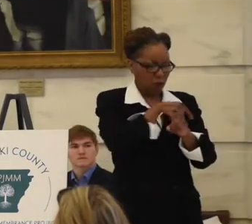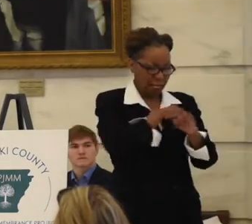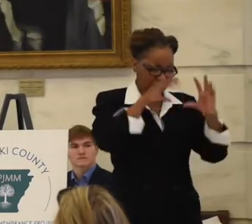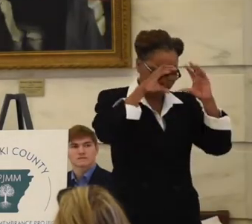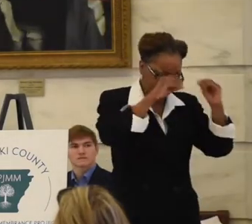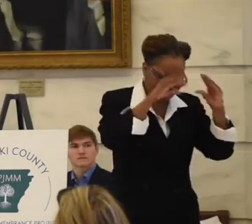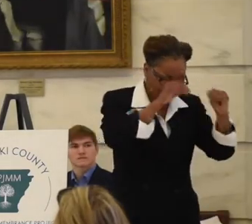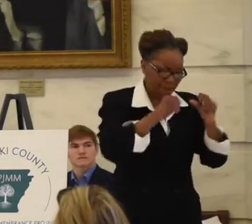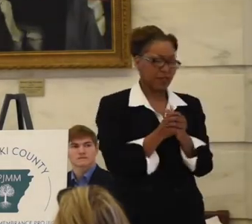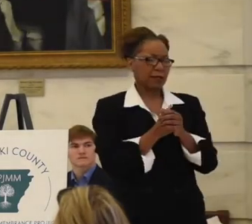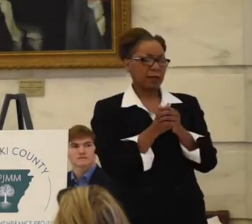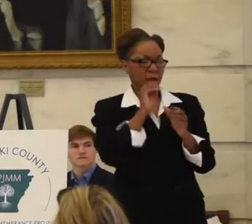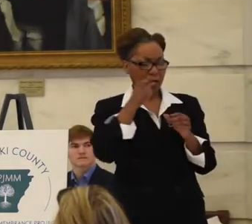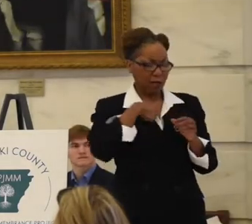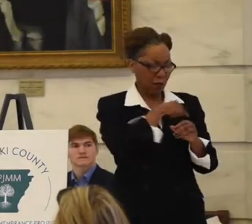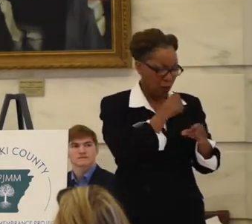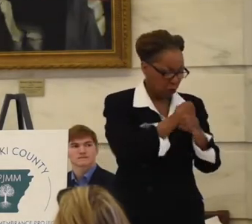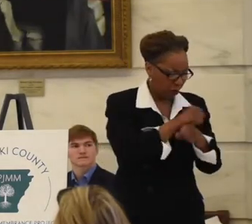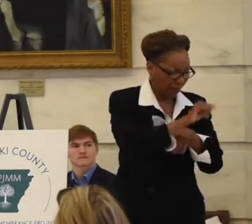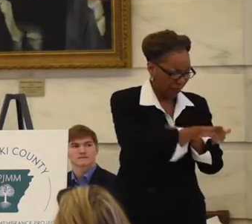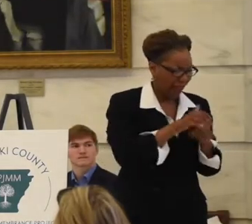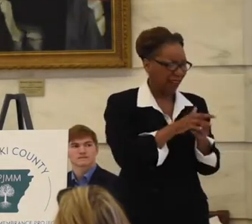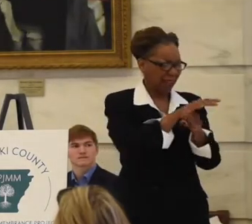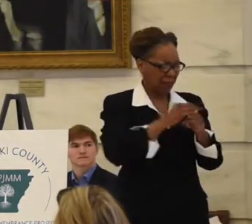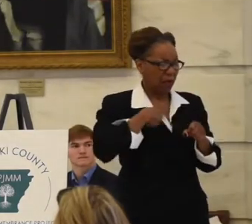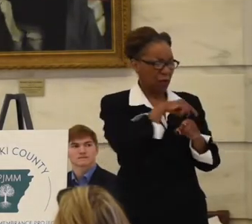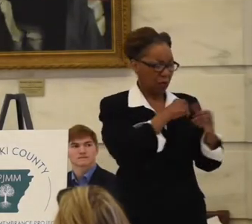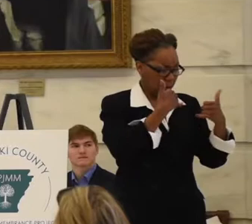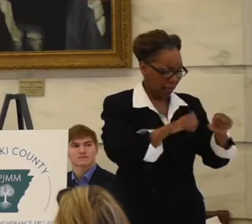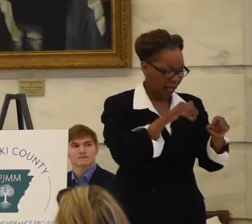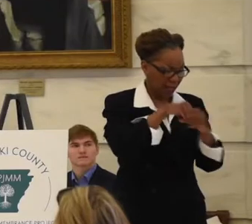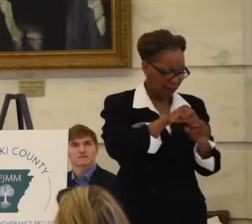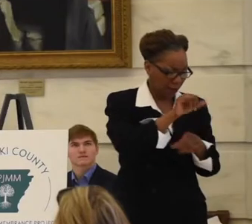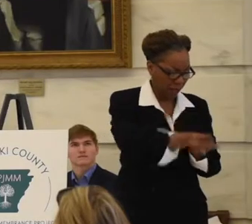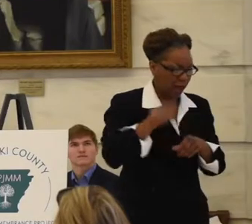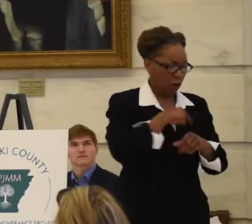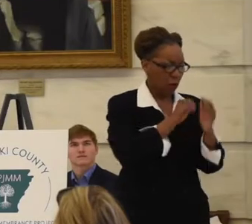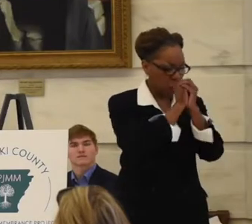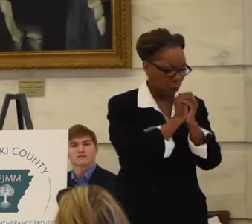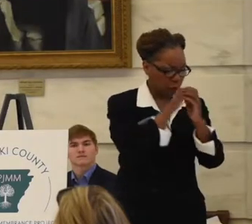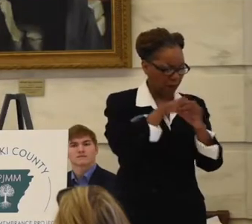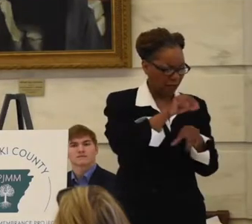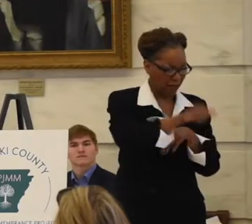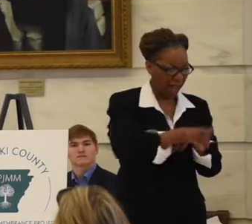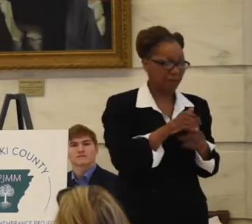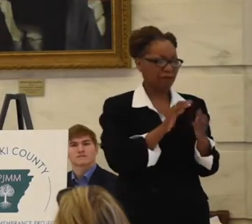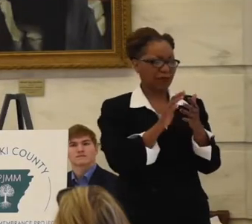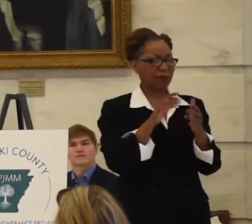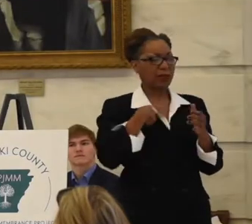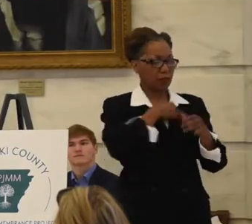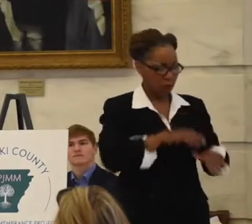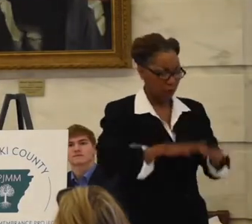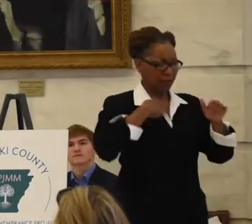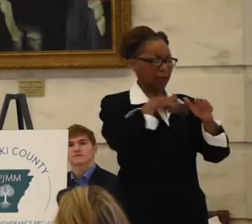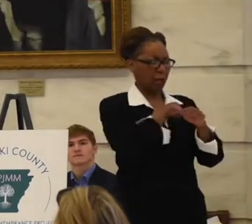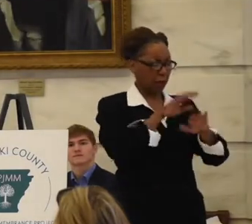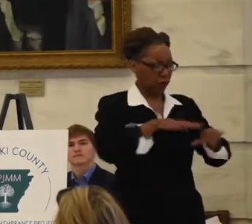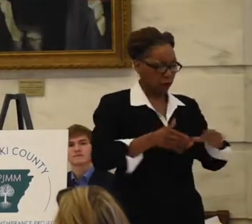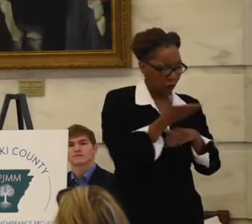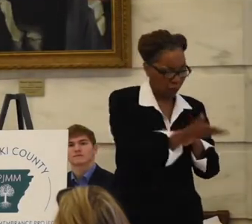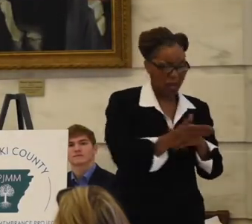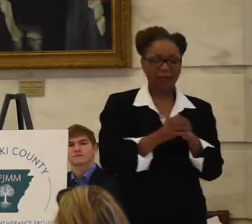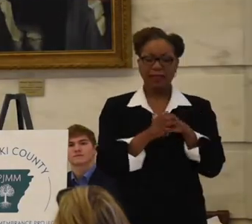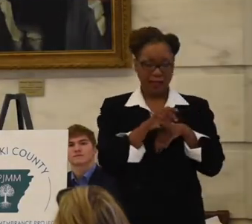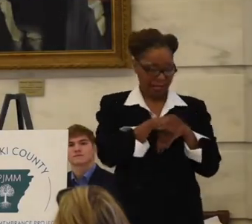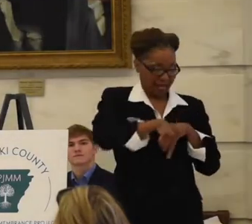in, the ones we work in, the ones we play in, the ones we worship in, the ones we raise our children in,